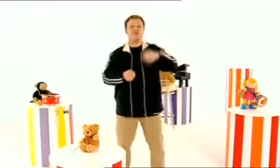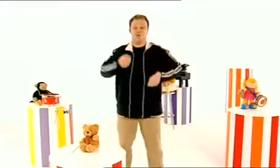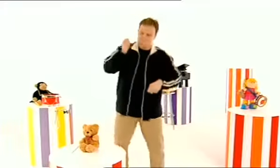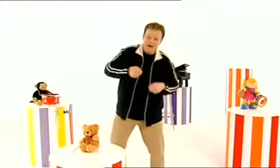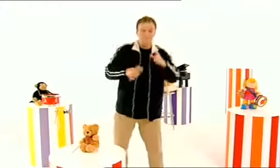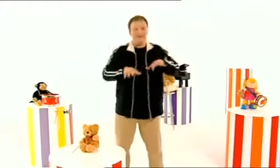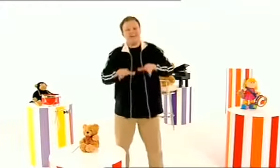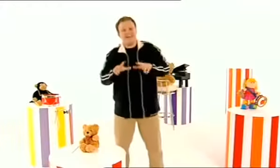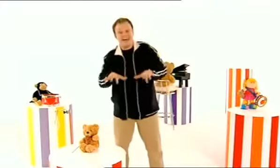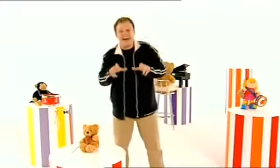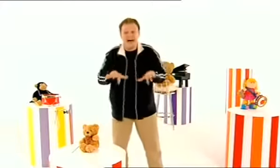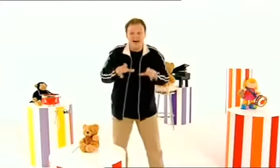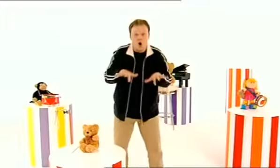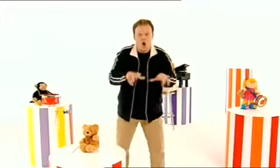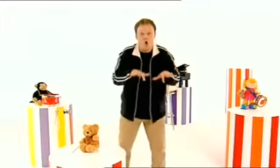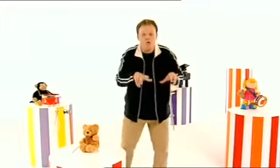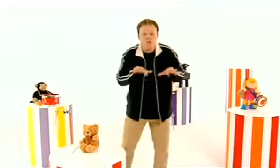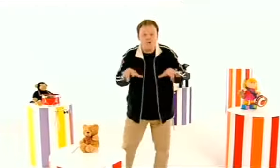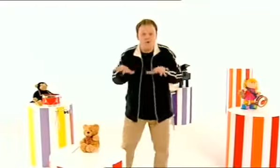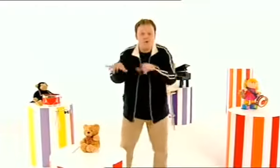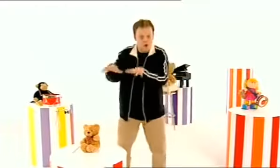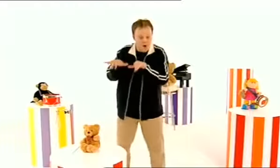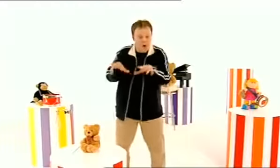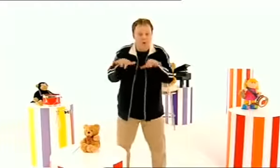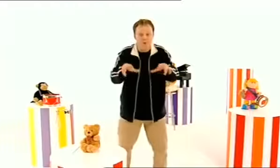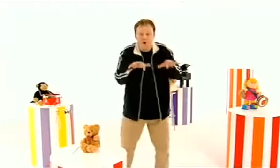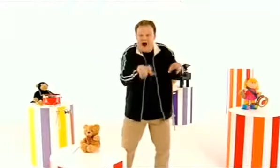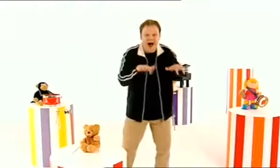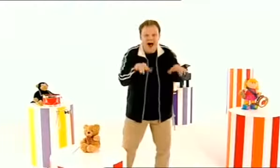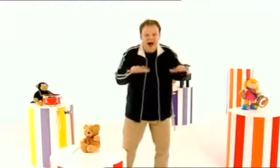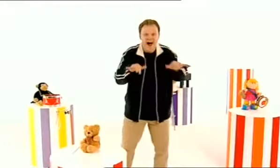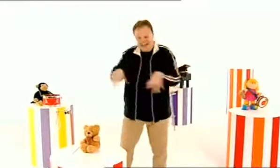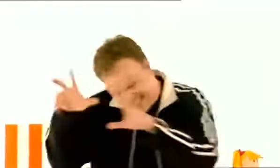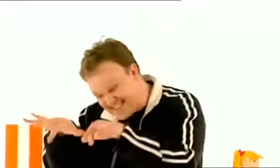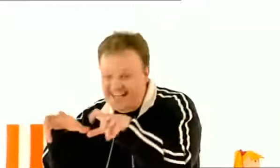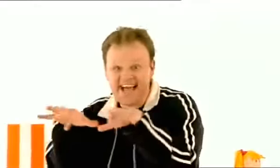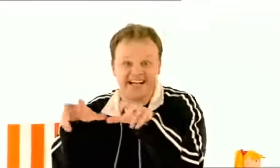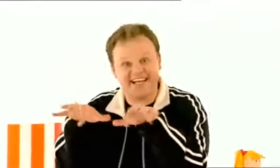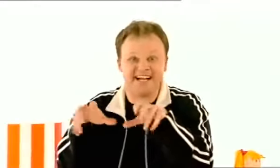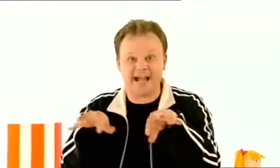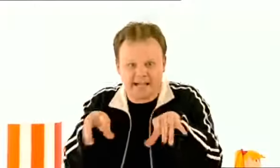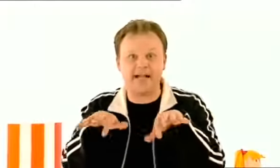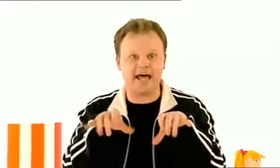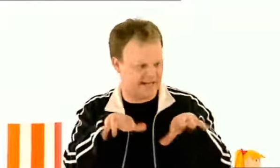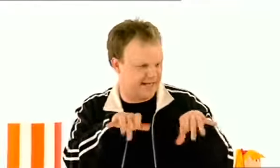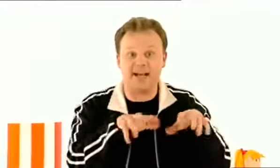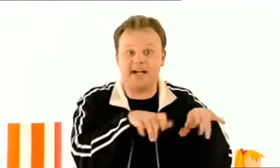drum. Piano. Woo! Diddle daddle, diddle daddle, diddle daddle, diddle daddle